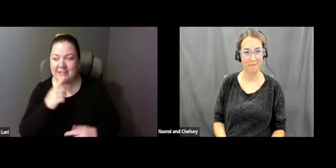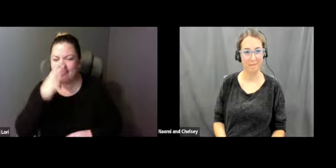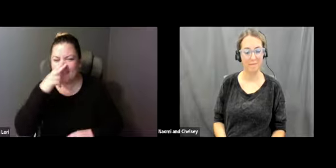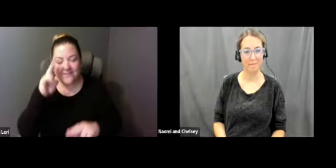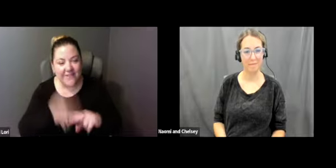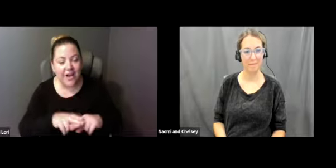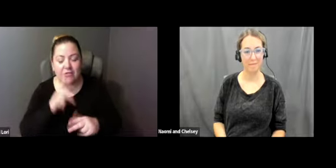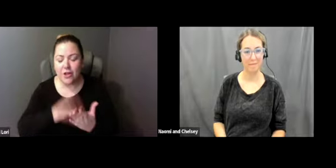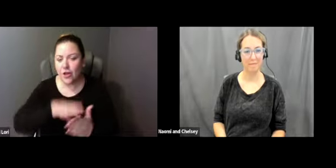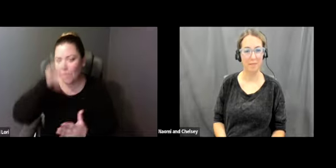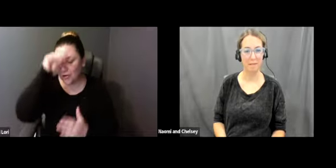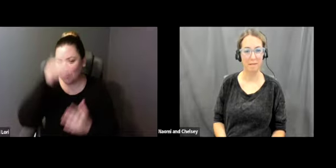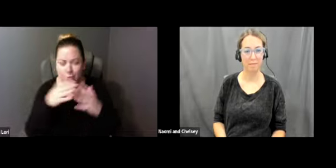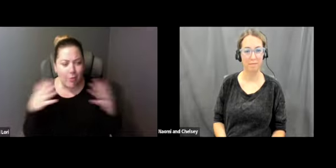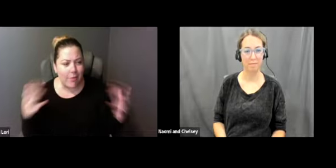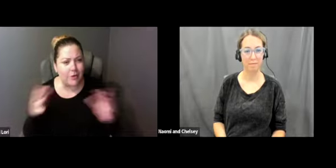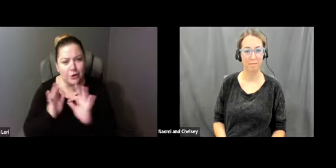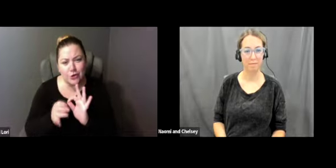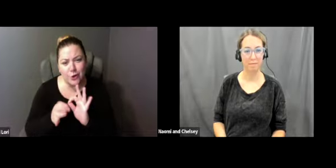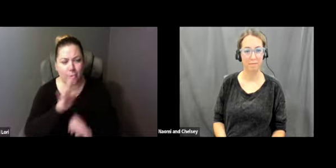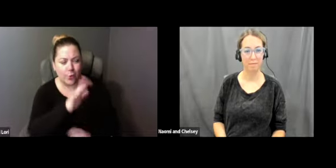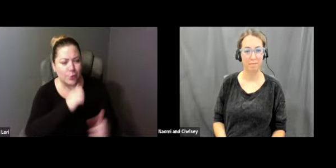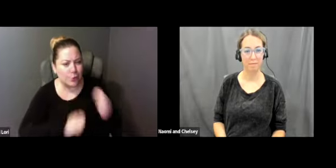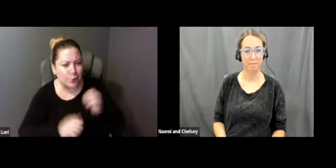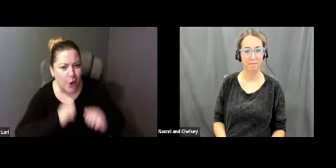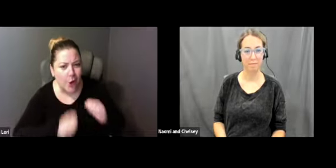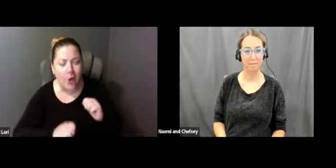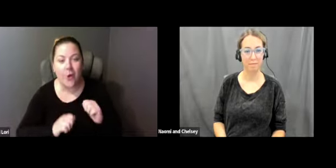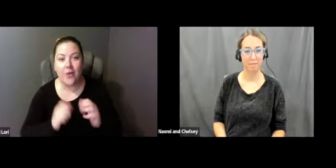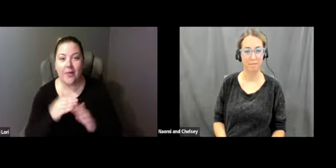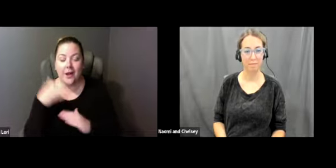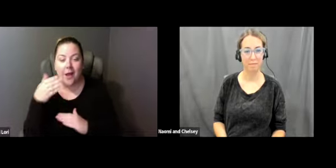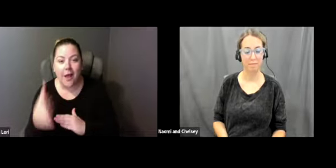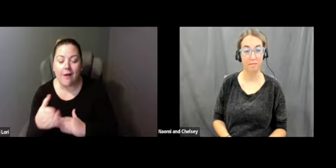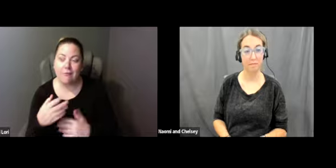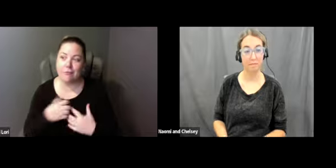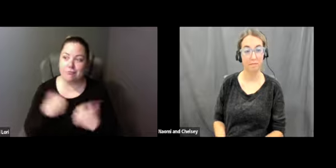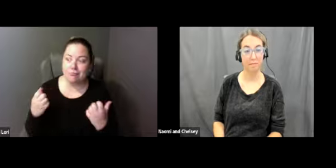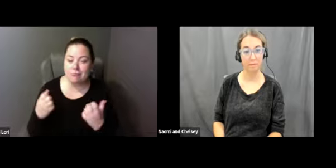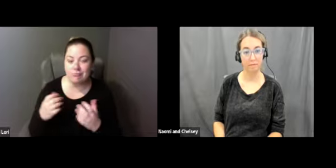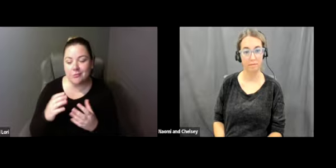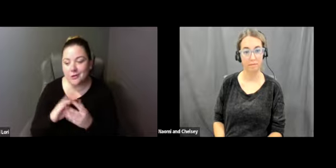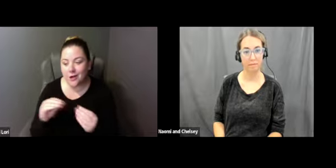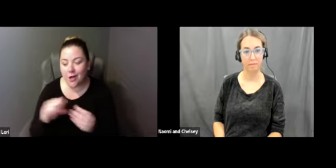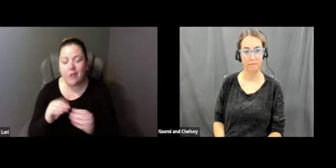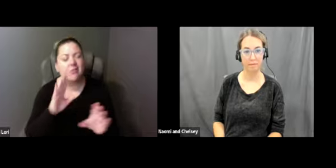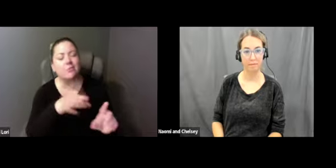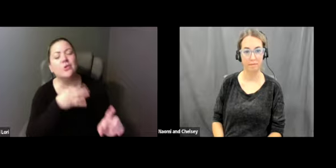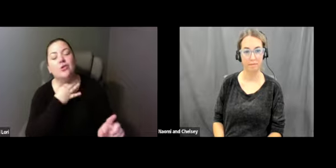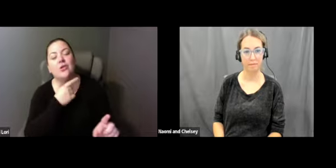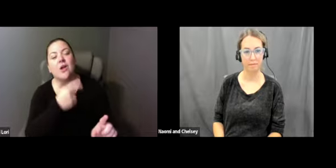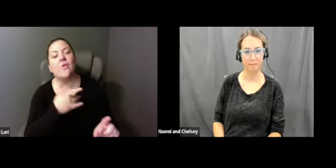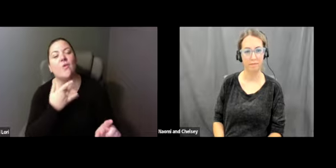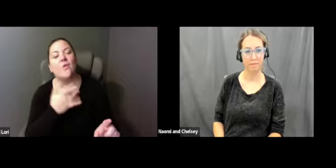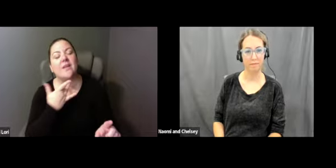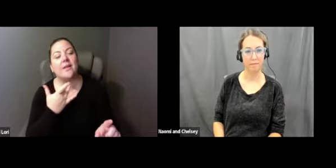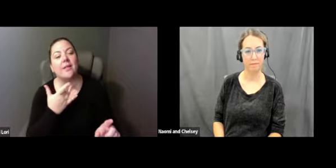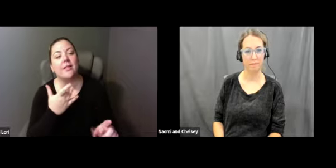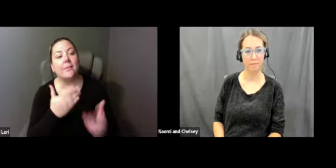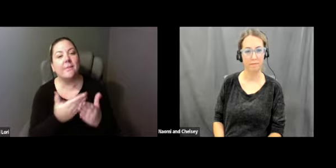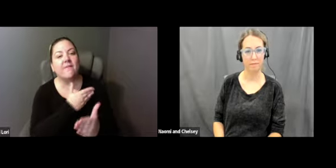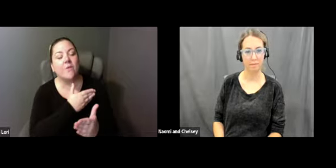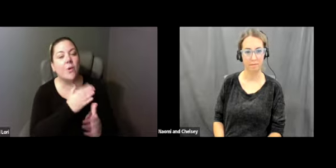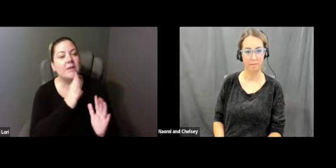we've had, providing access to the podcast and then also getting to talk about it. I'm wondering how you felt about tagging yourself before you